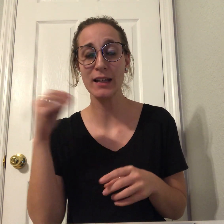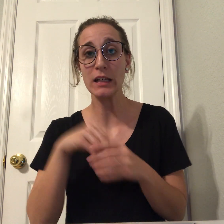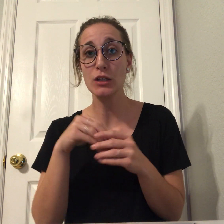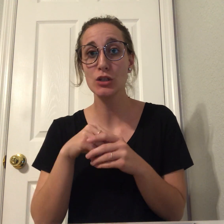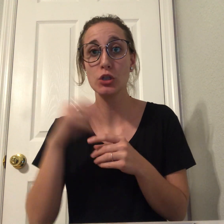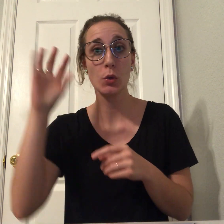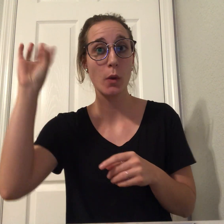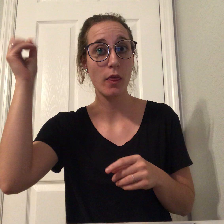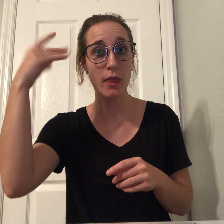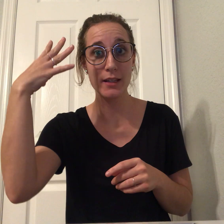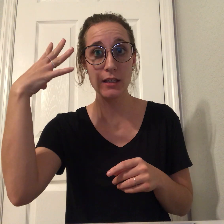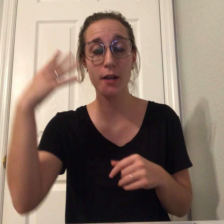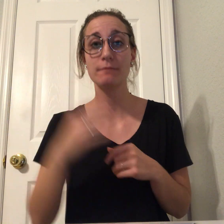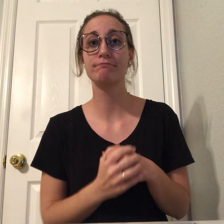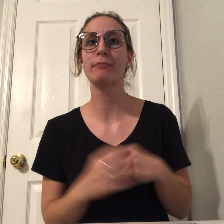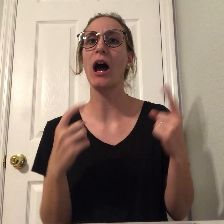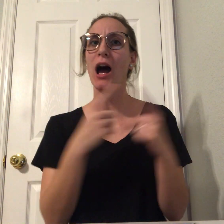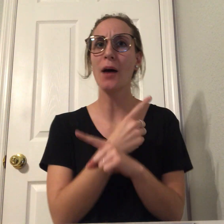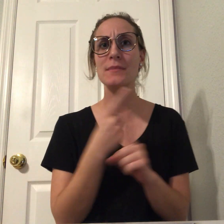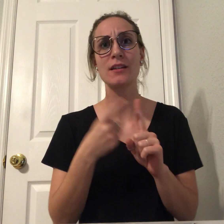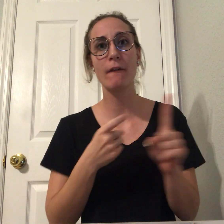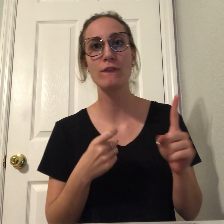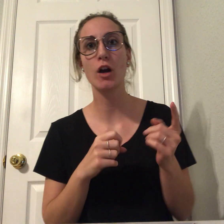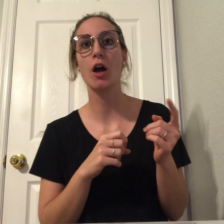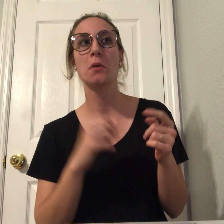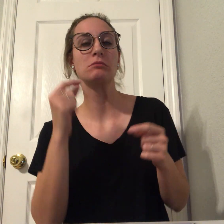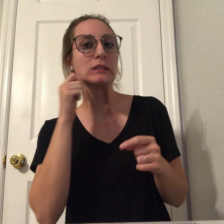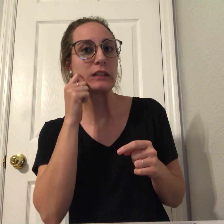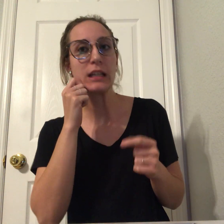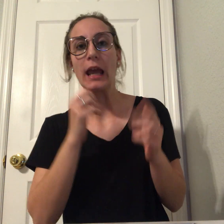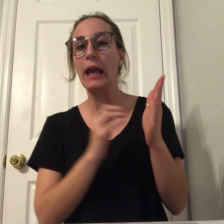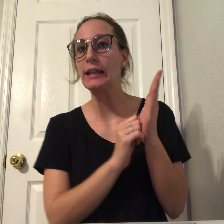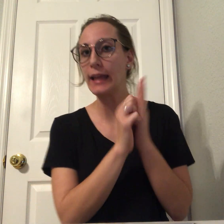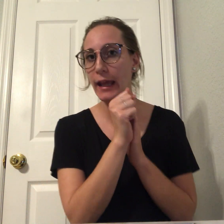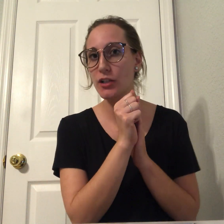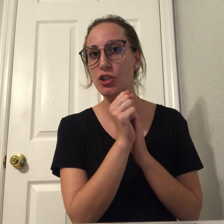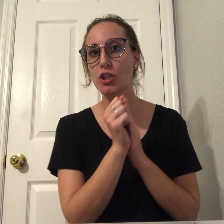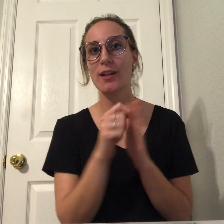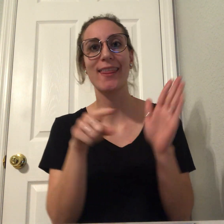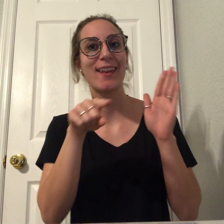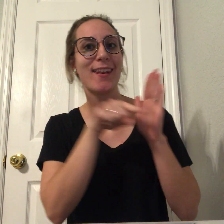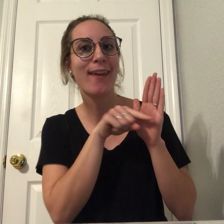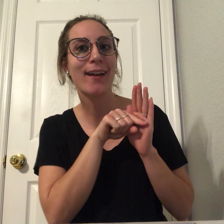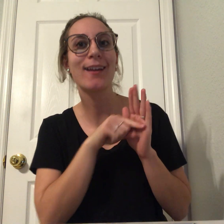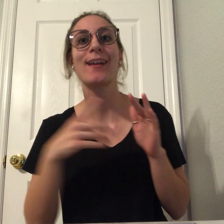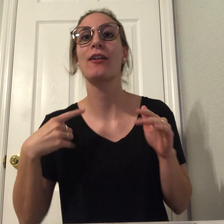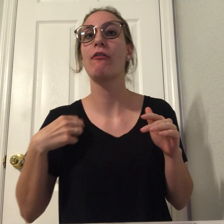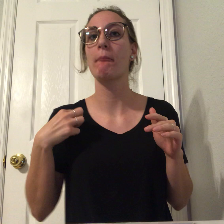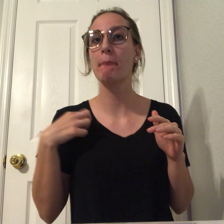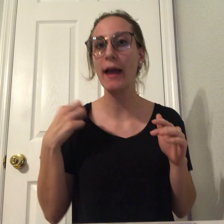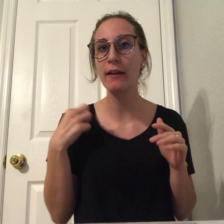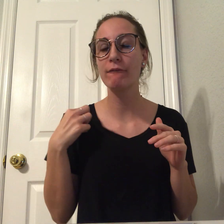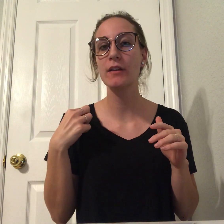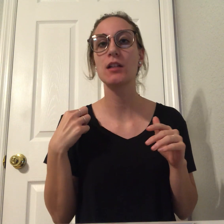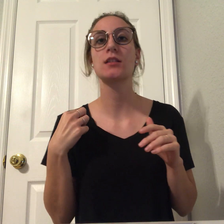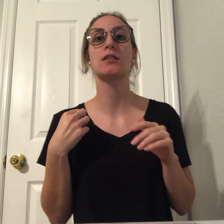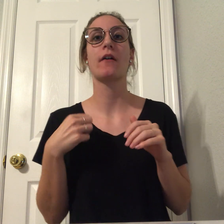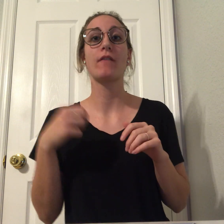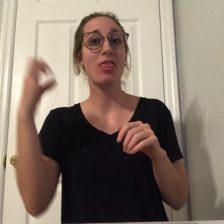Counterintuitive to skin cancer and, the negative benefits of the sun. But what we're finding now, and the research is